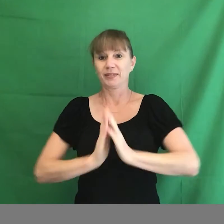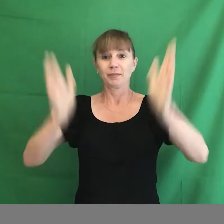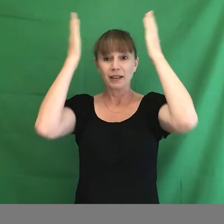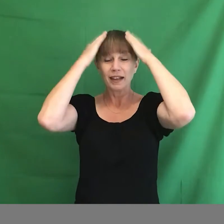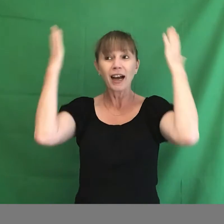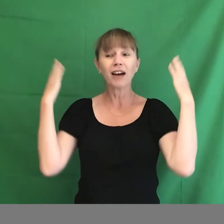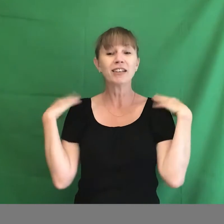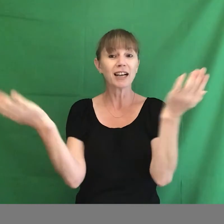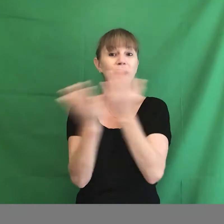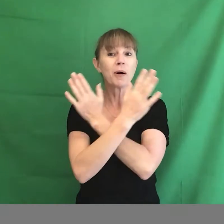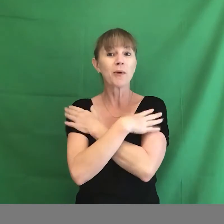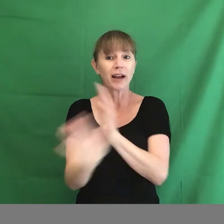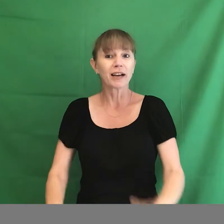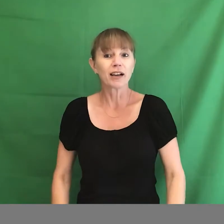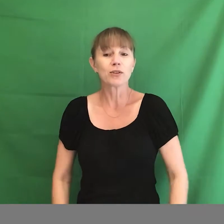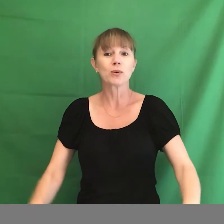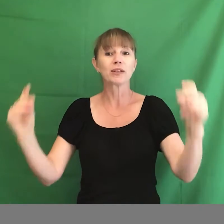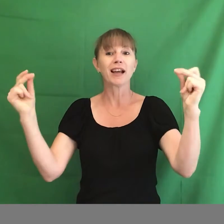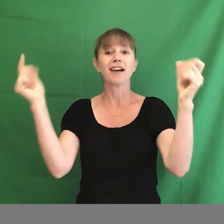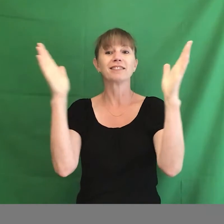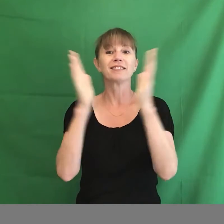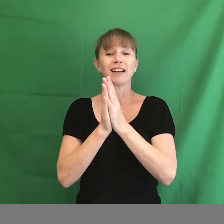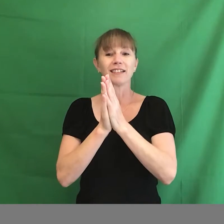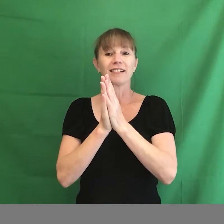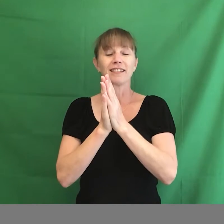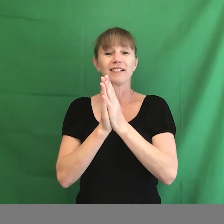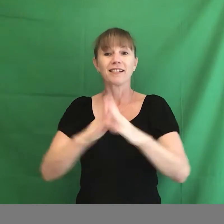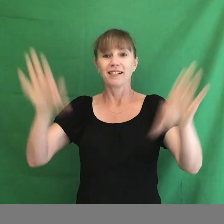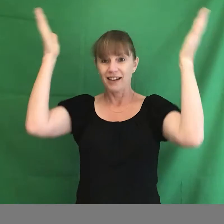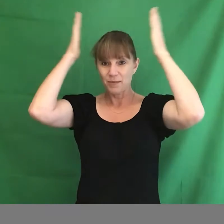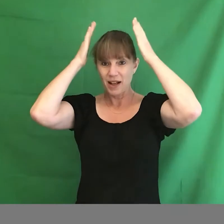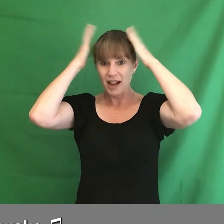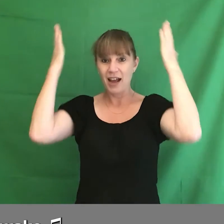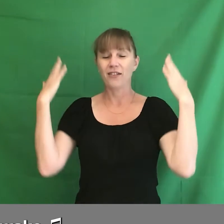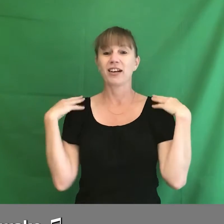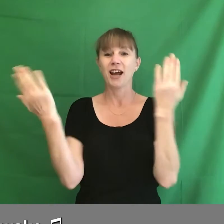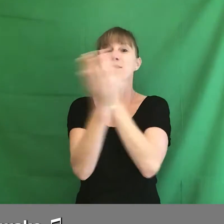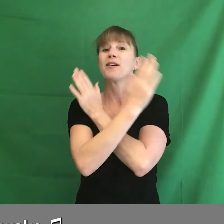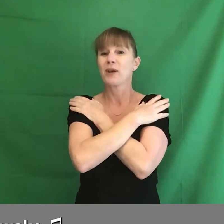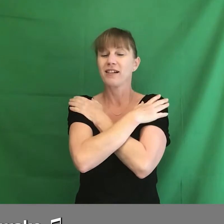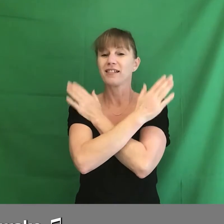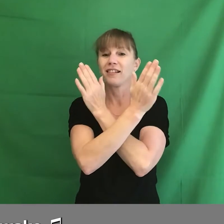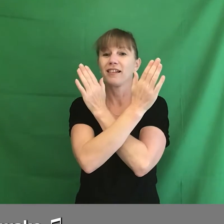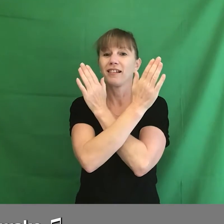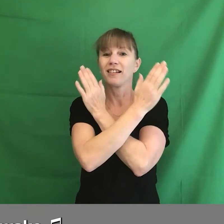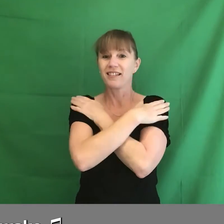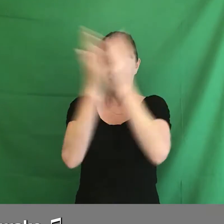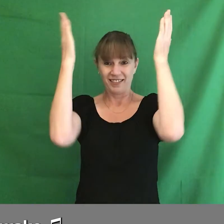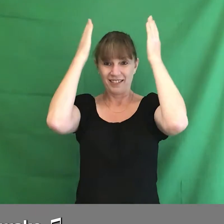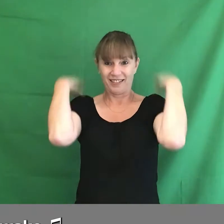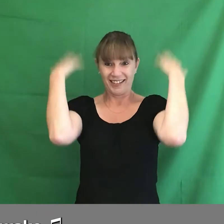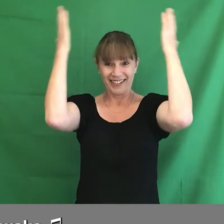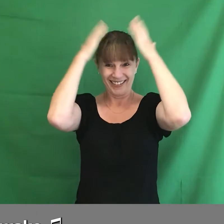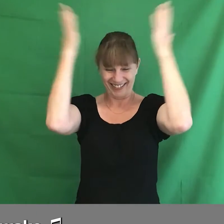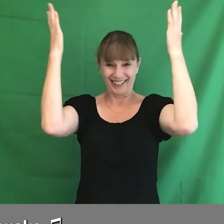enthusiastic. I'm alive, alert, awake, enthusiastic. I'm alive, alert, awake.